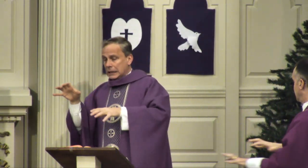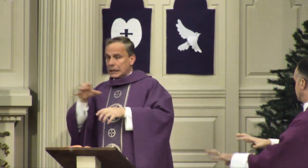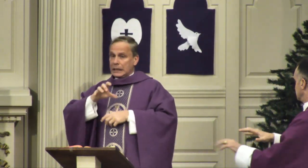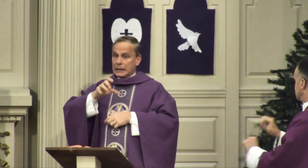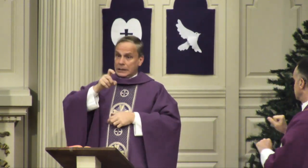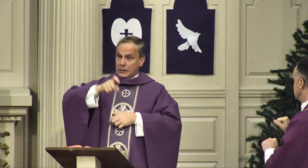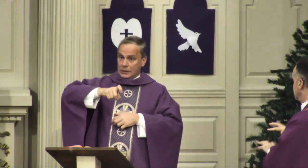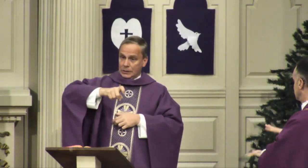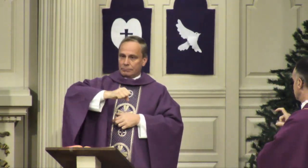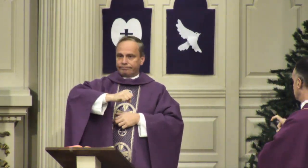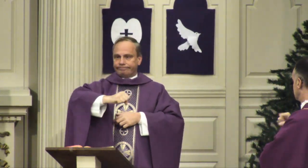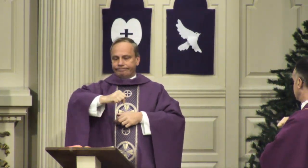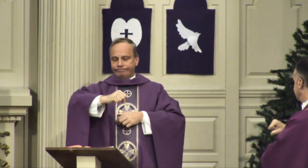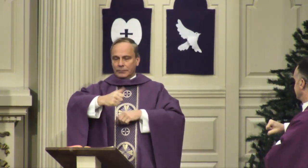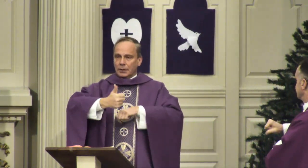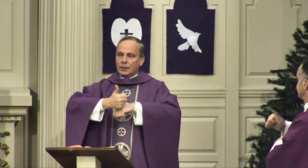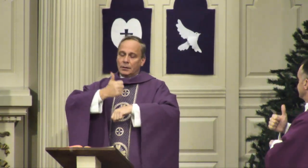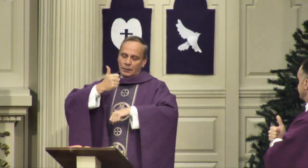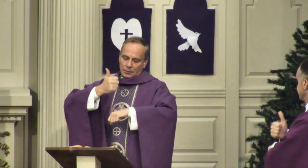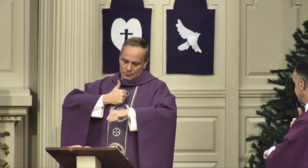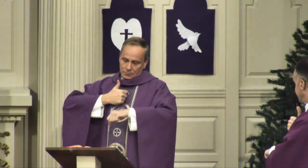have done and what I have failed to do,